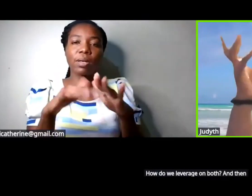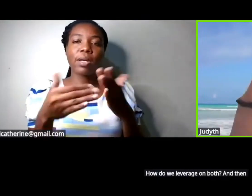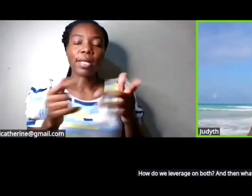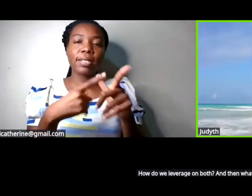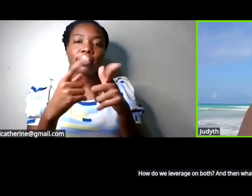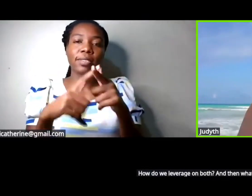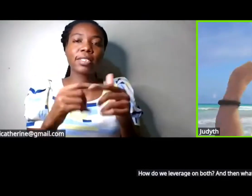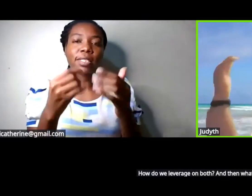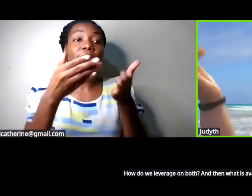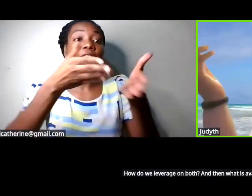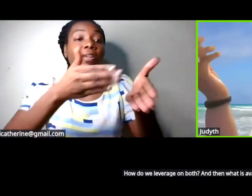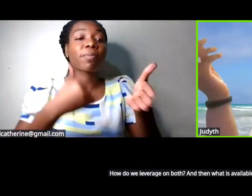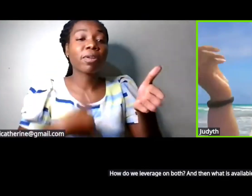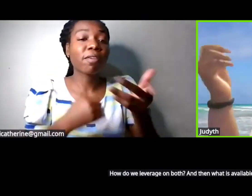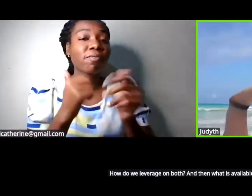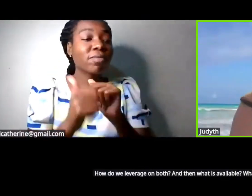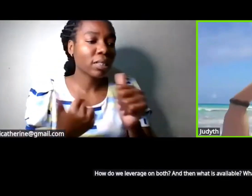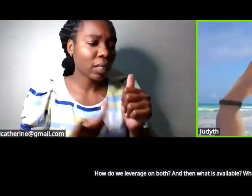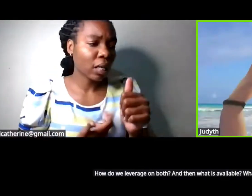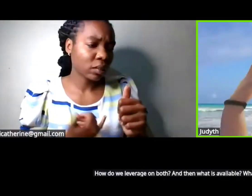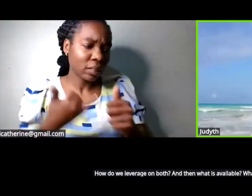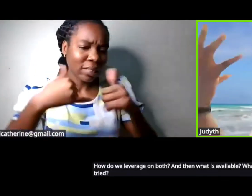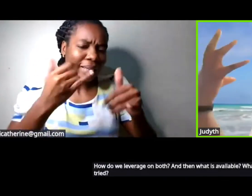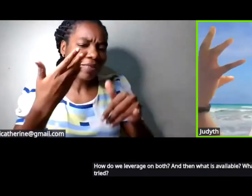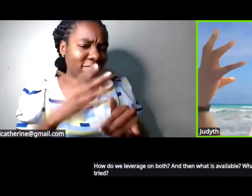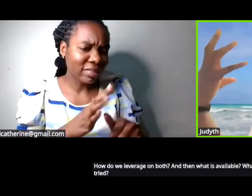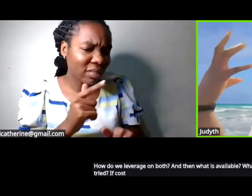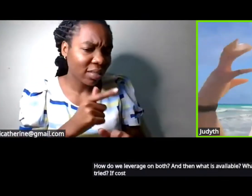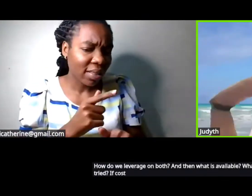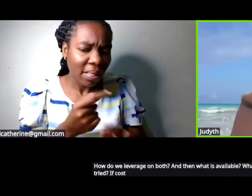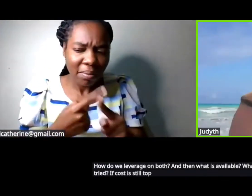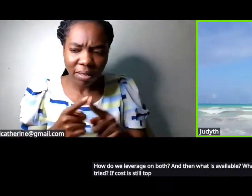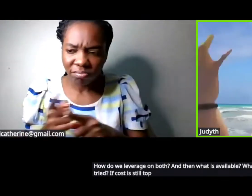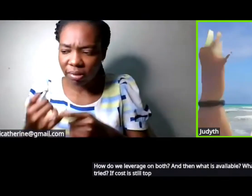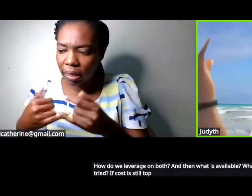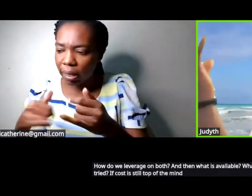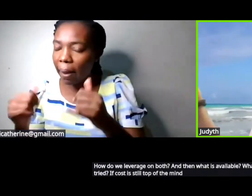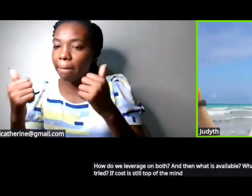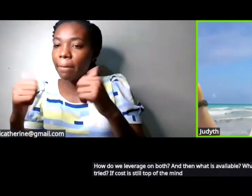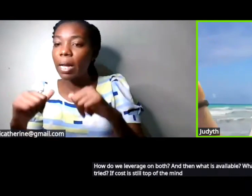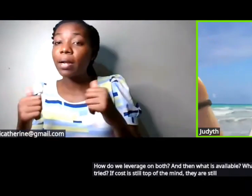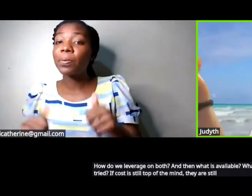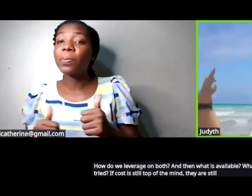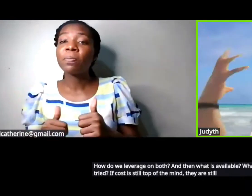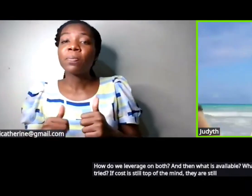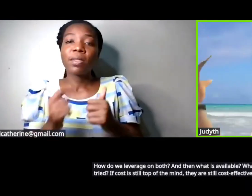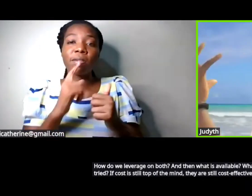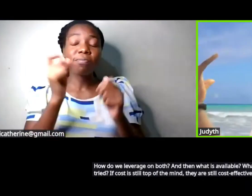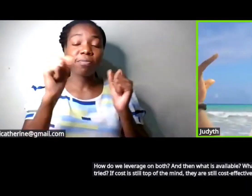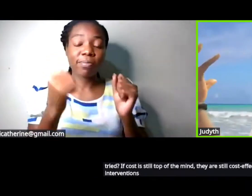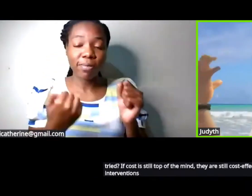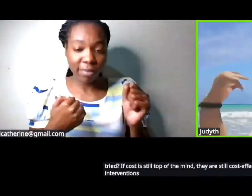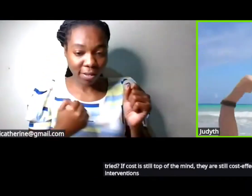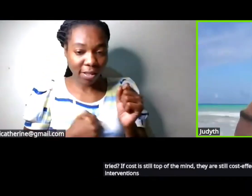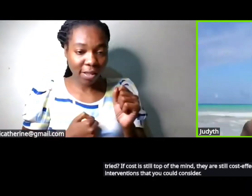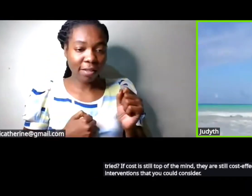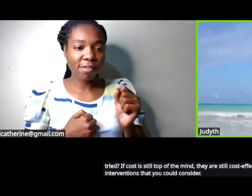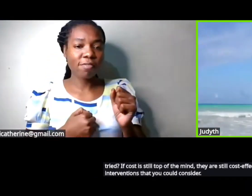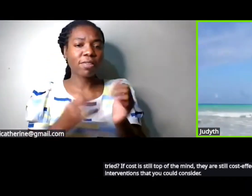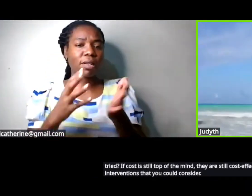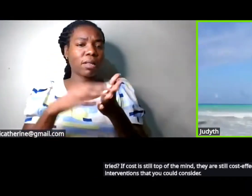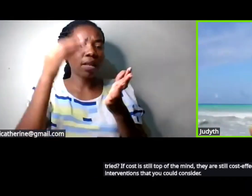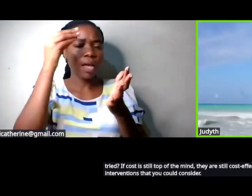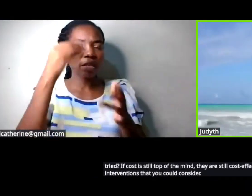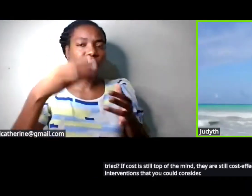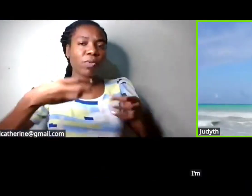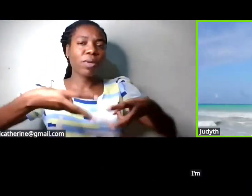available? What else haven't we tried? If cost is still top of the mind, there are still cost-effective learning interventions that you could consider. I'm